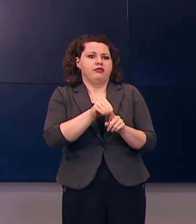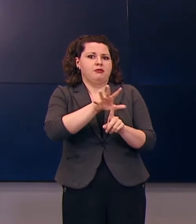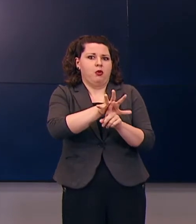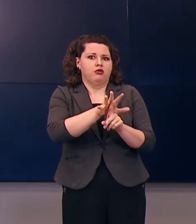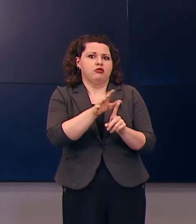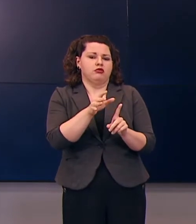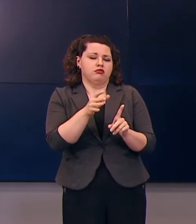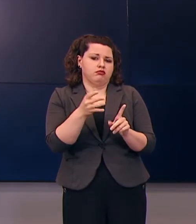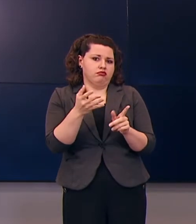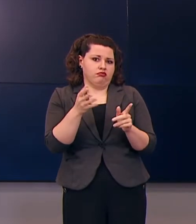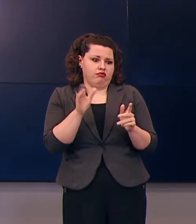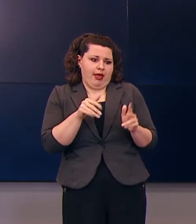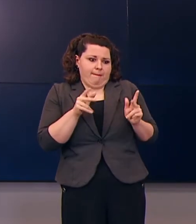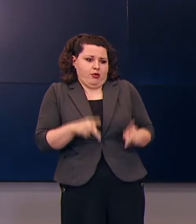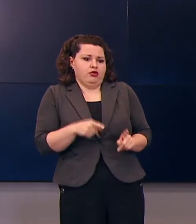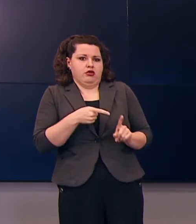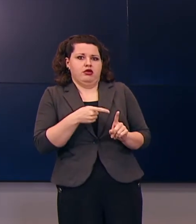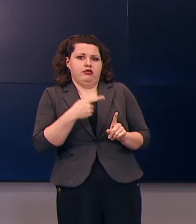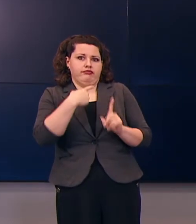to a